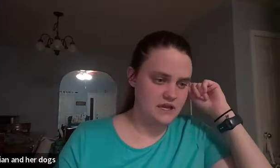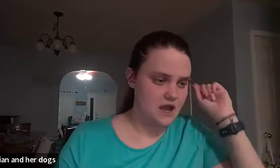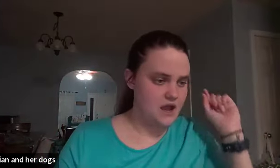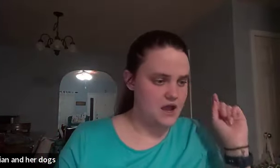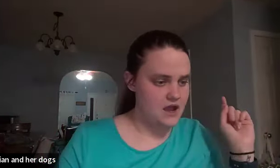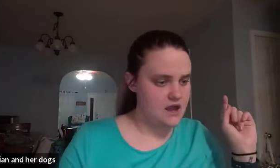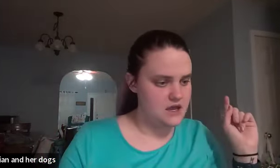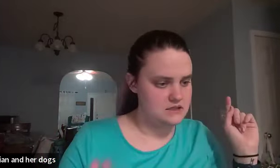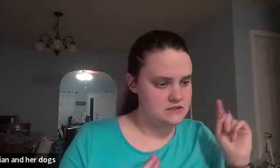we had, I